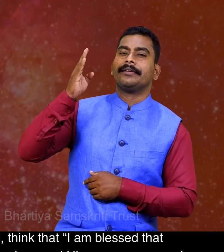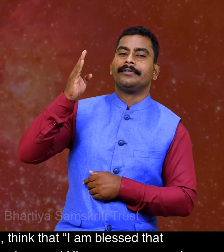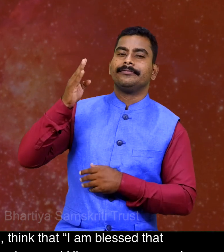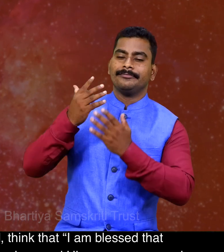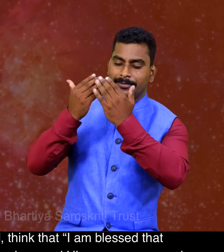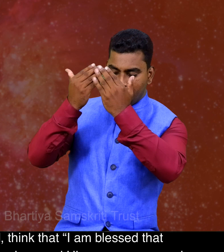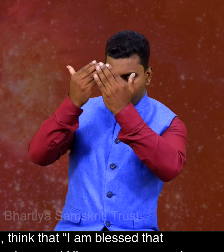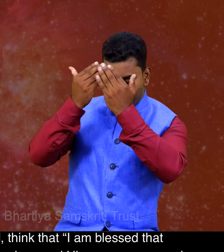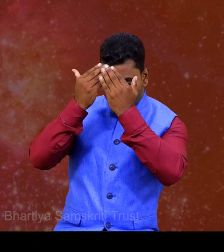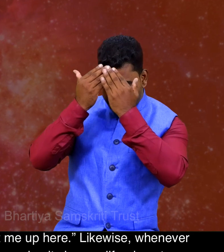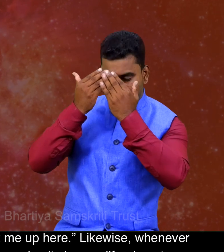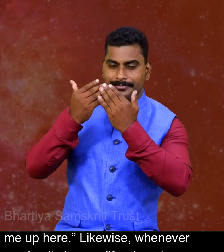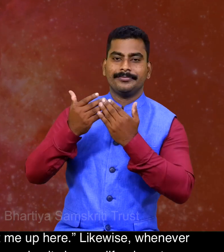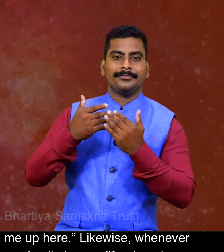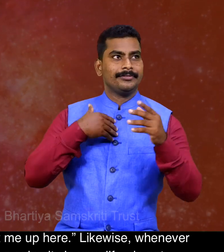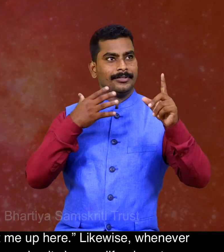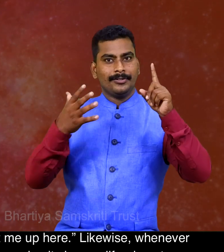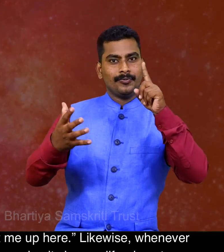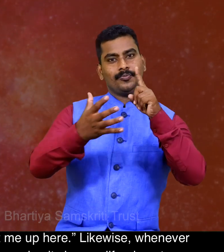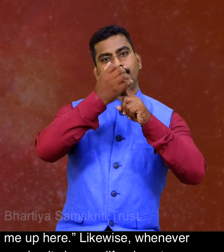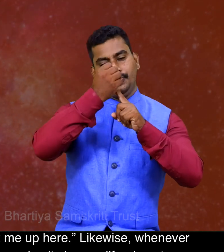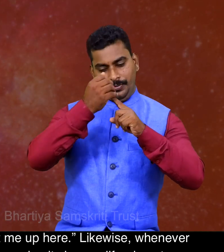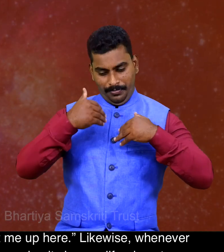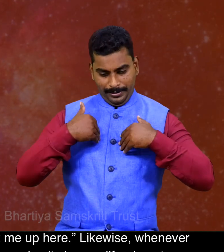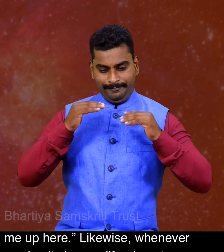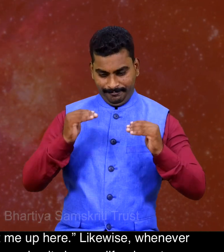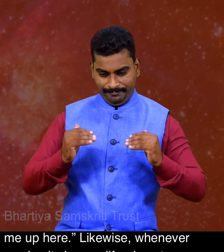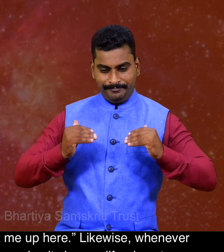me and had brought me up here.